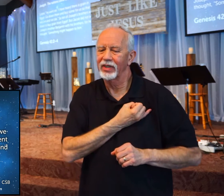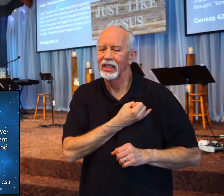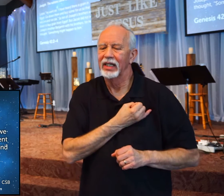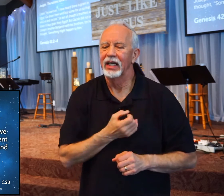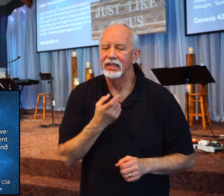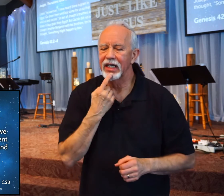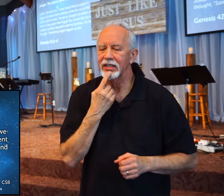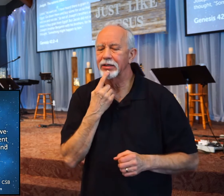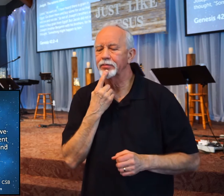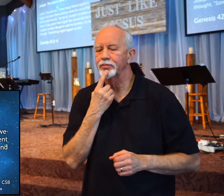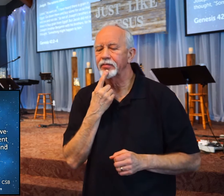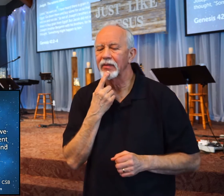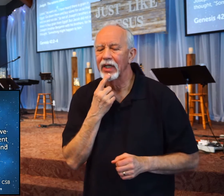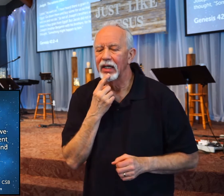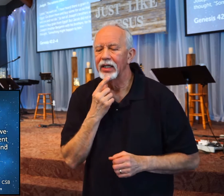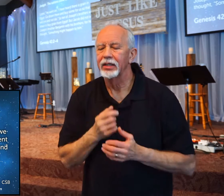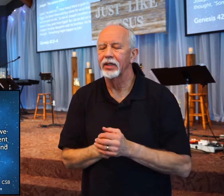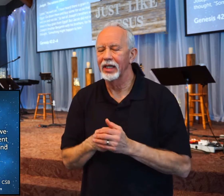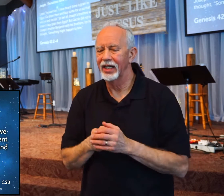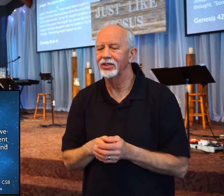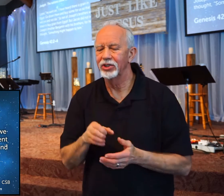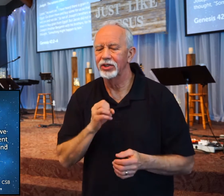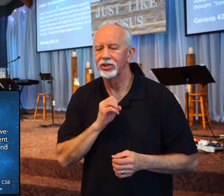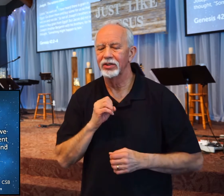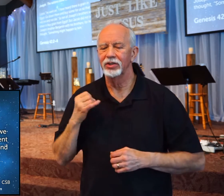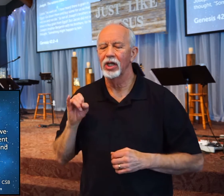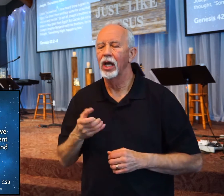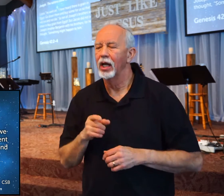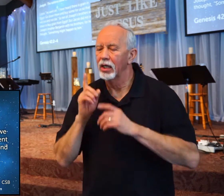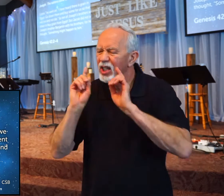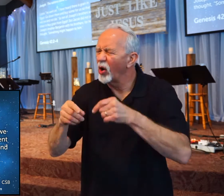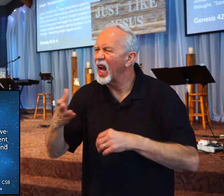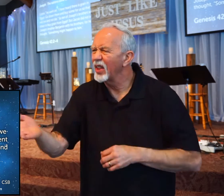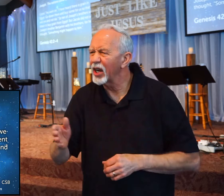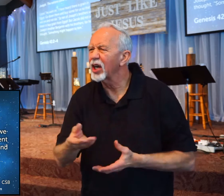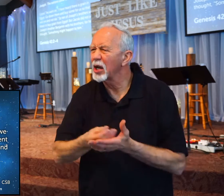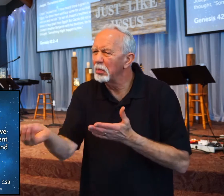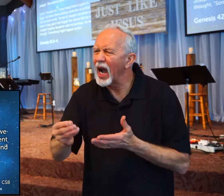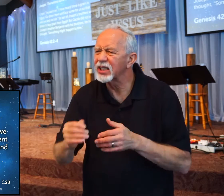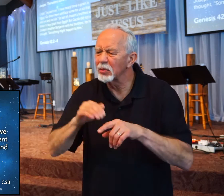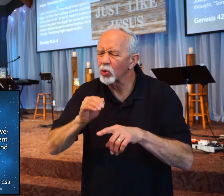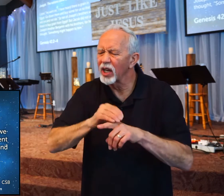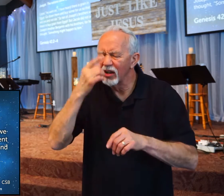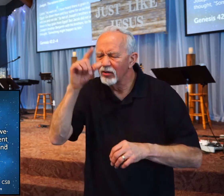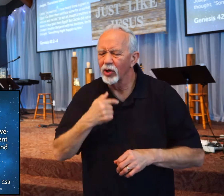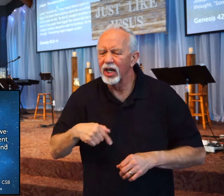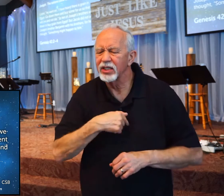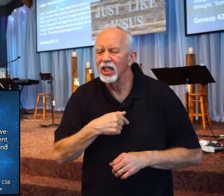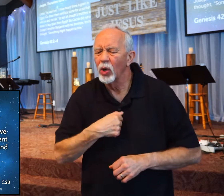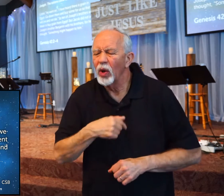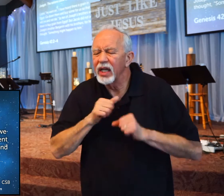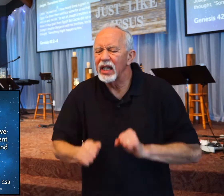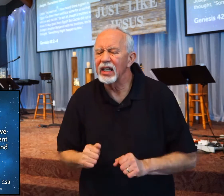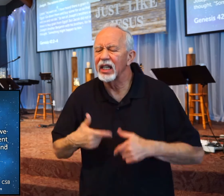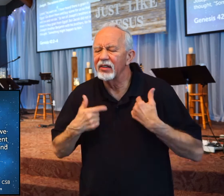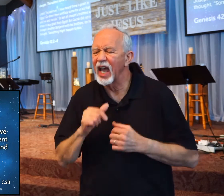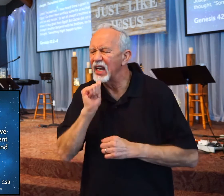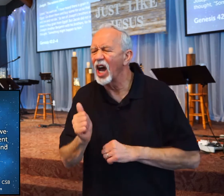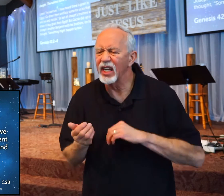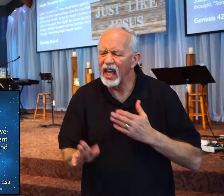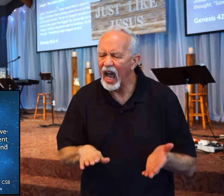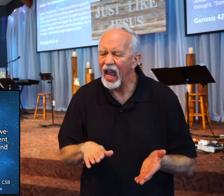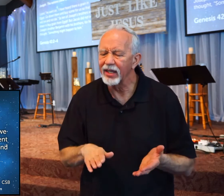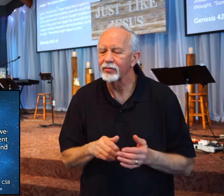2 through 4 says, here's Jacob. Go down there and buy some grain for us so that we will live and not